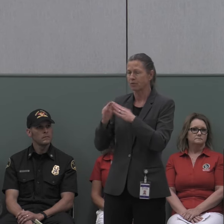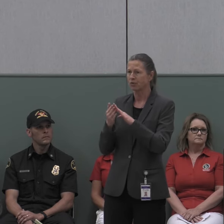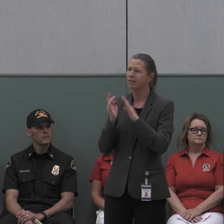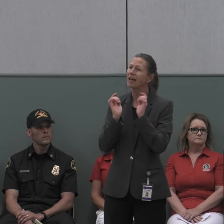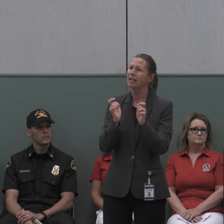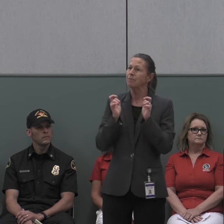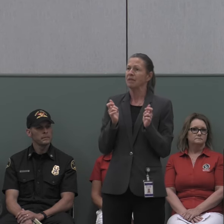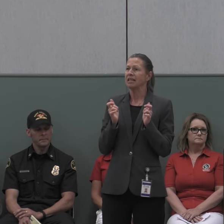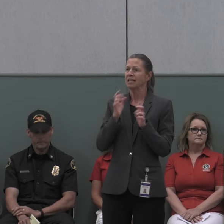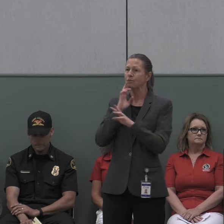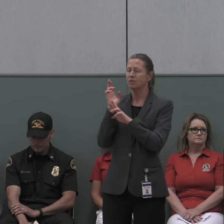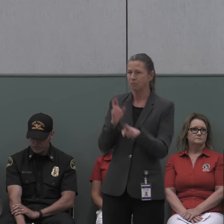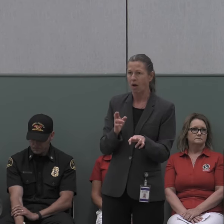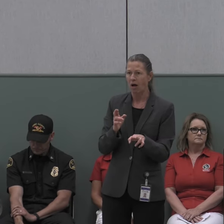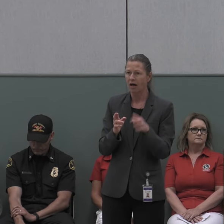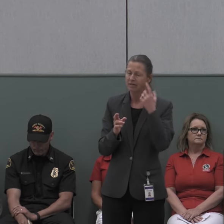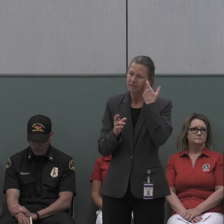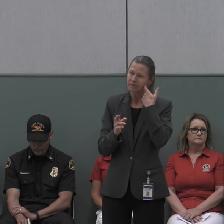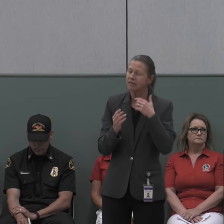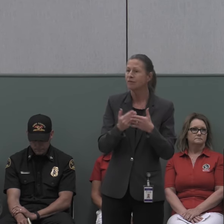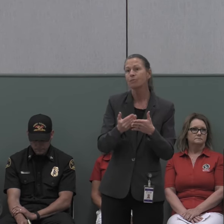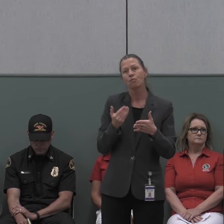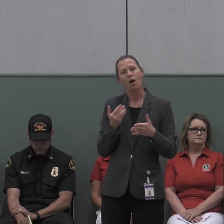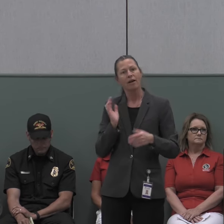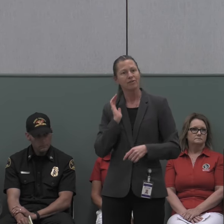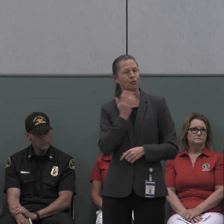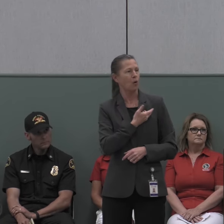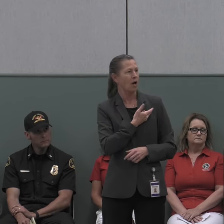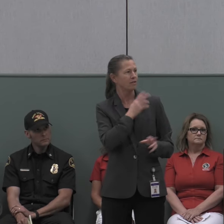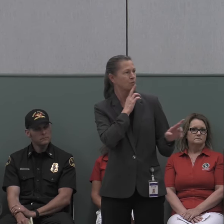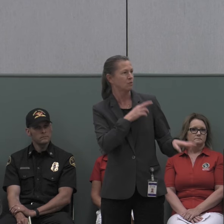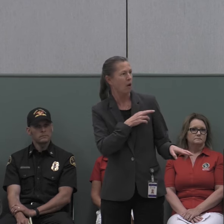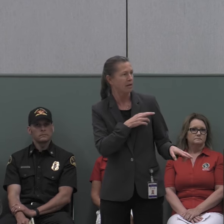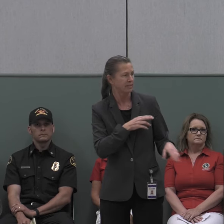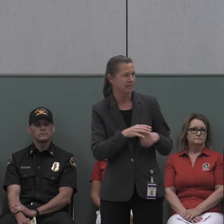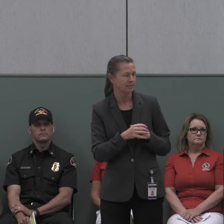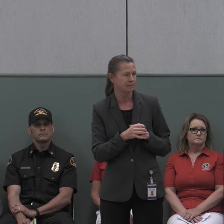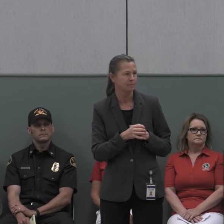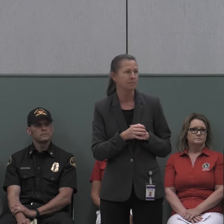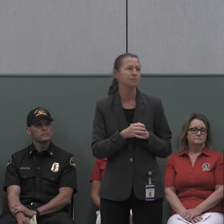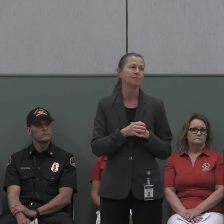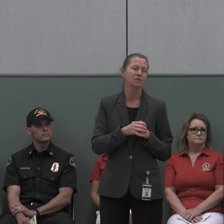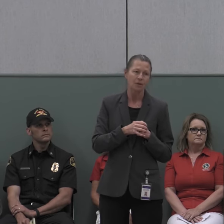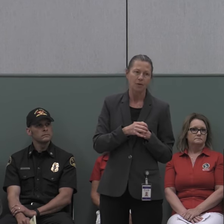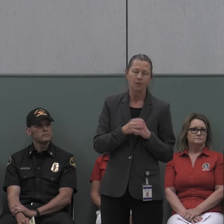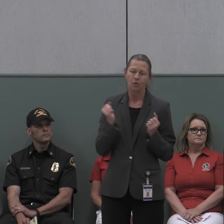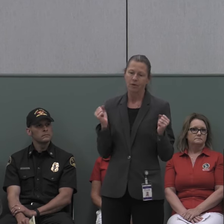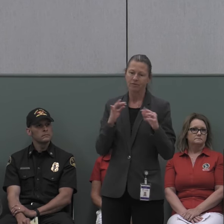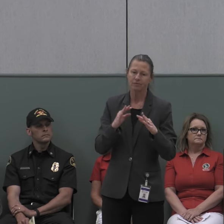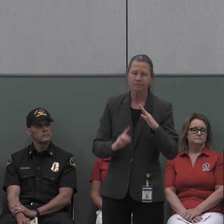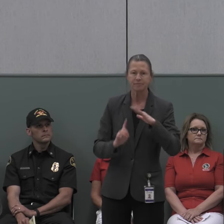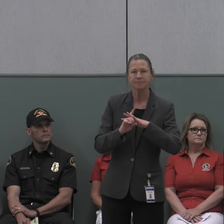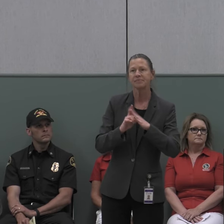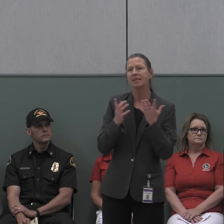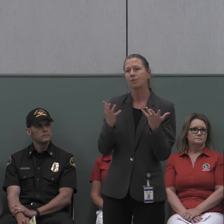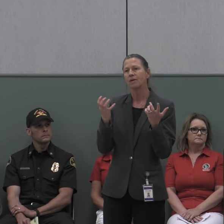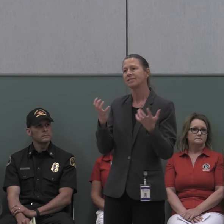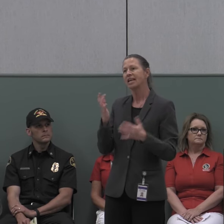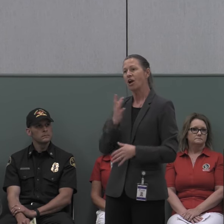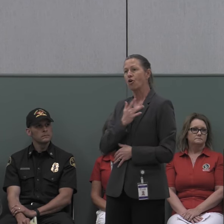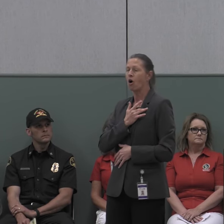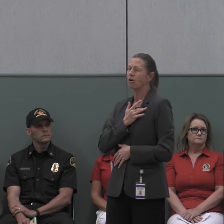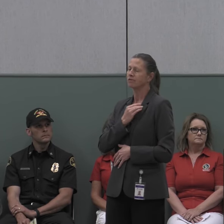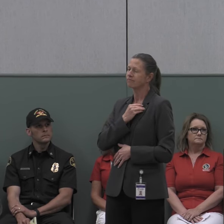even prior to us calling them to action. So I do just want to say our hearts and prayers are with you all. We're